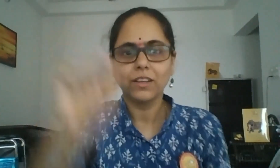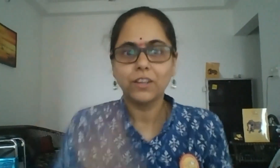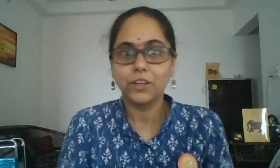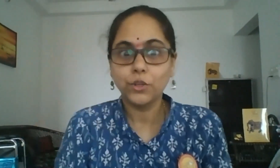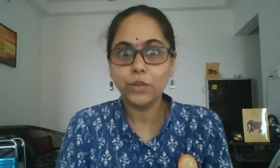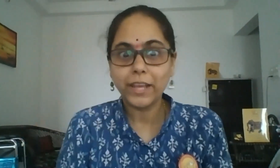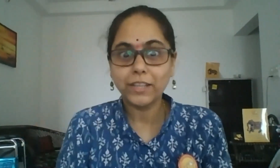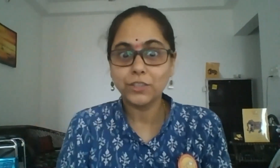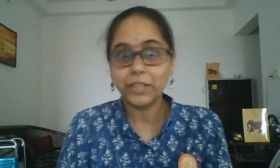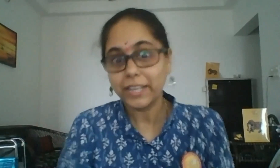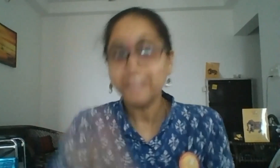Do you like to eat?